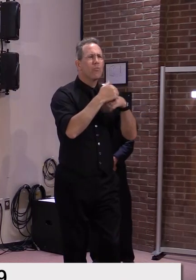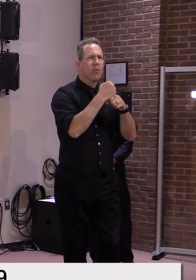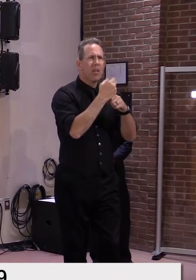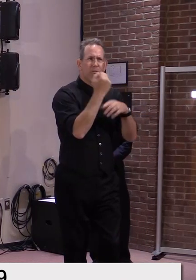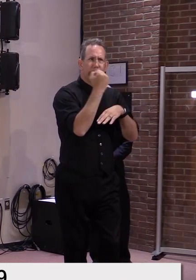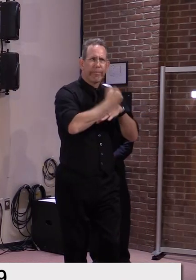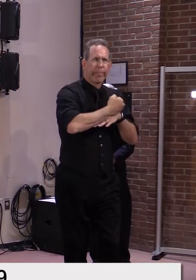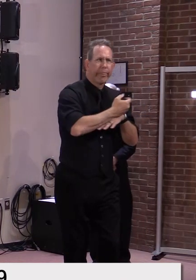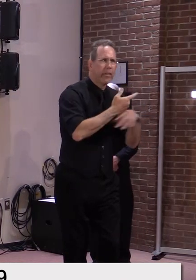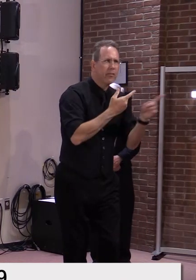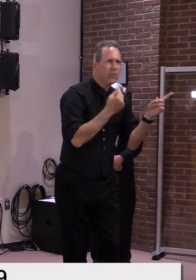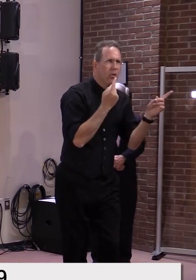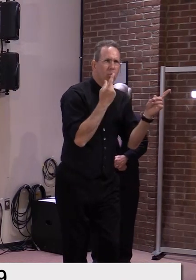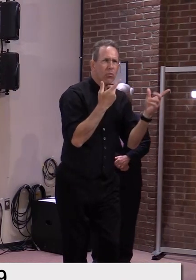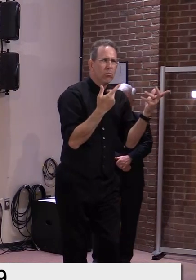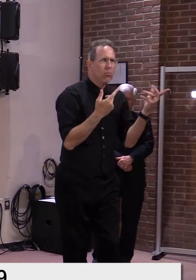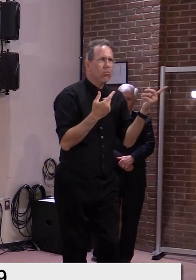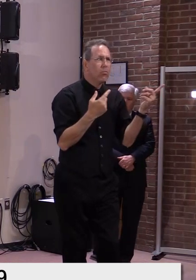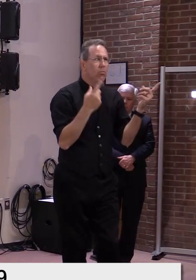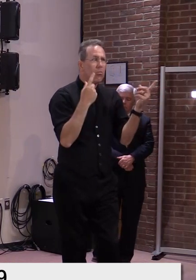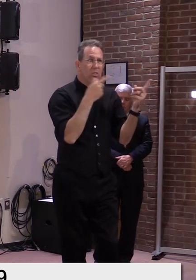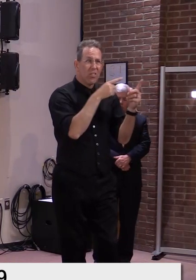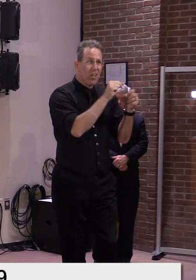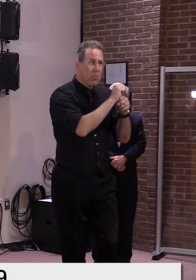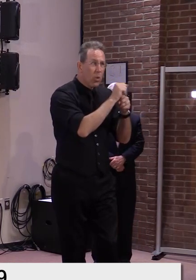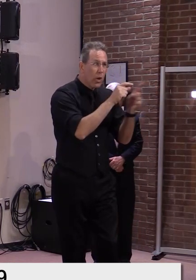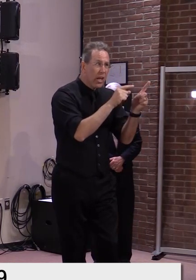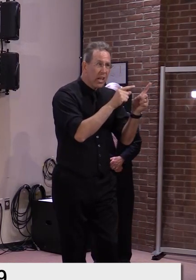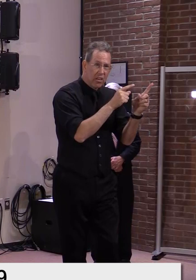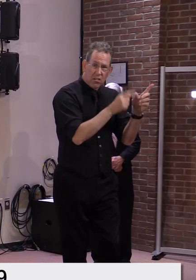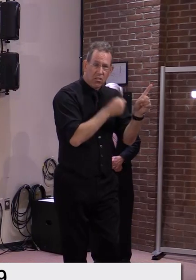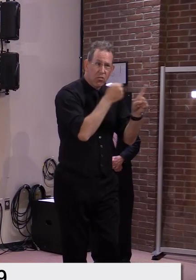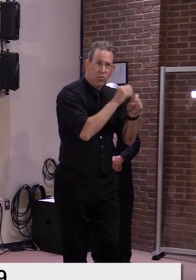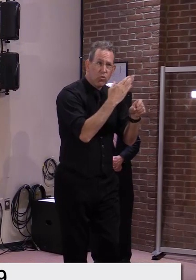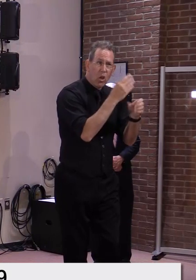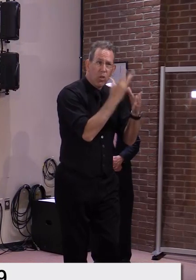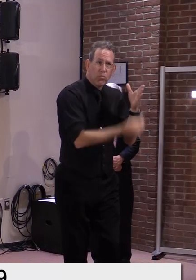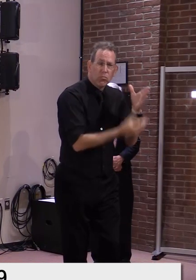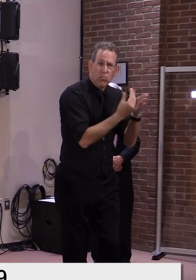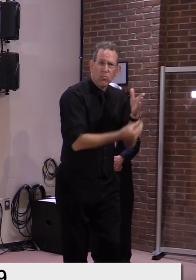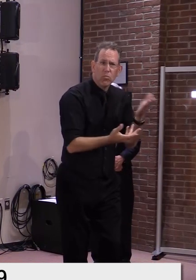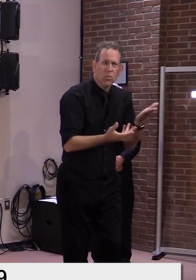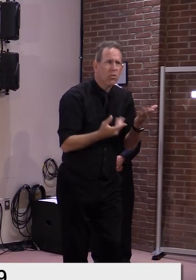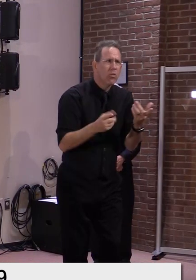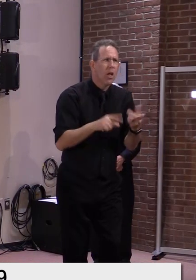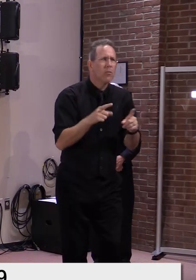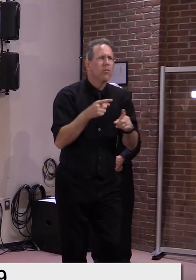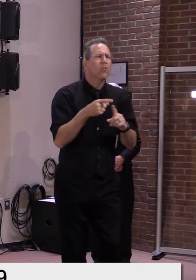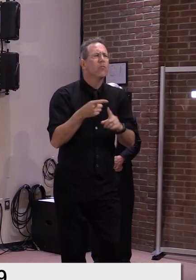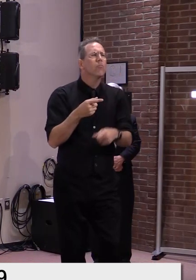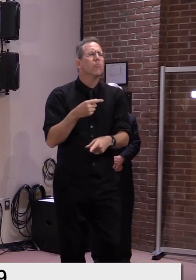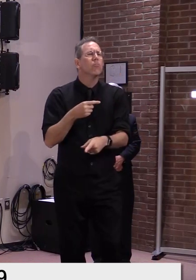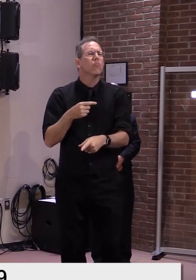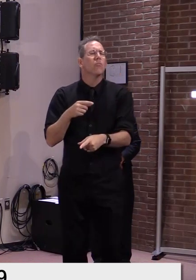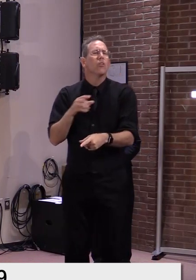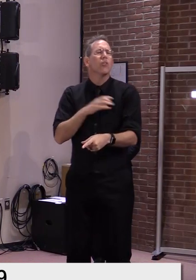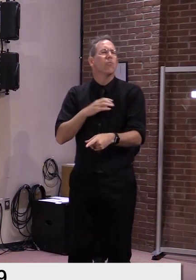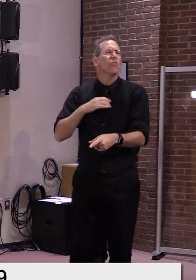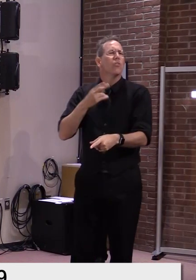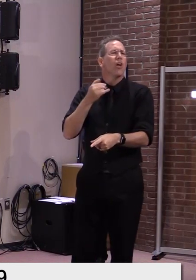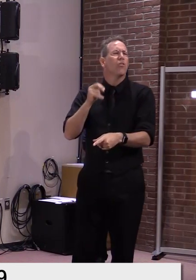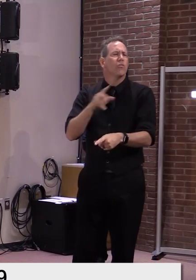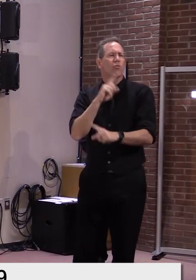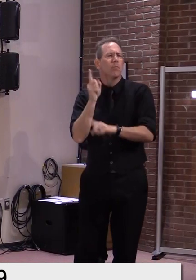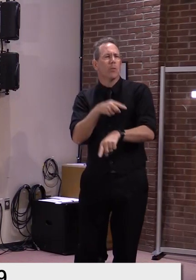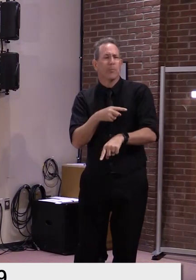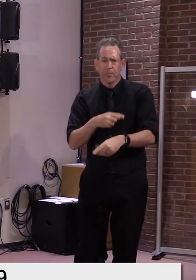the employees who are affected? Well, yeah. Okay. Commissioner Harrington, anything new to report? Sure.